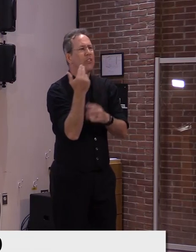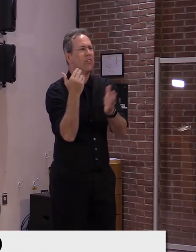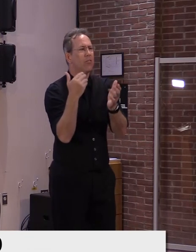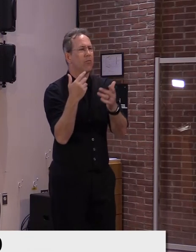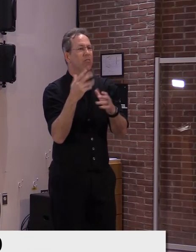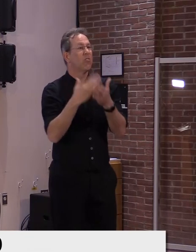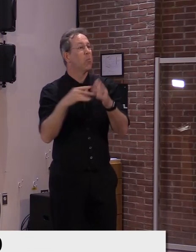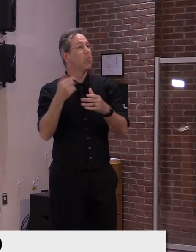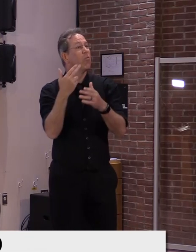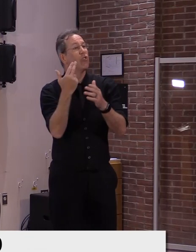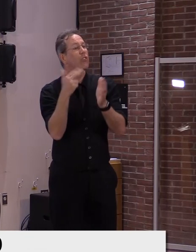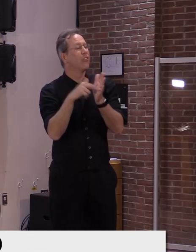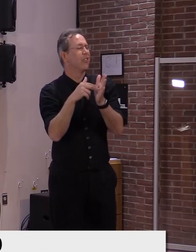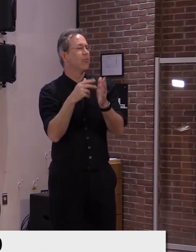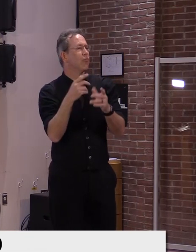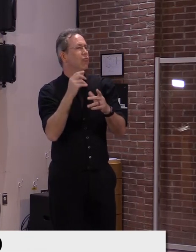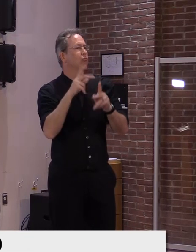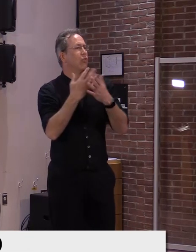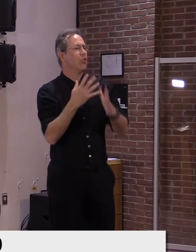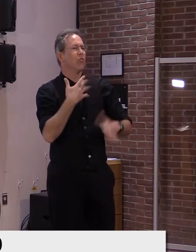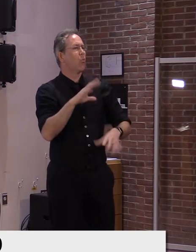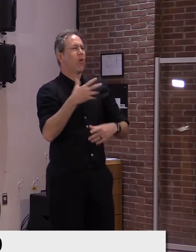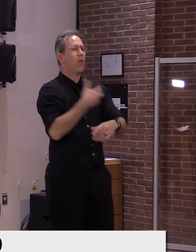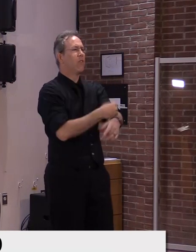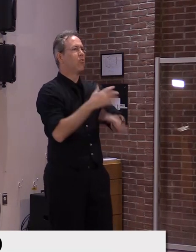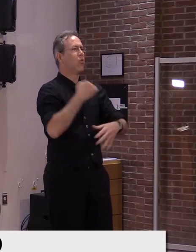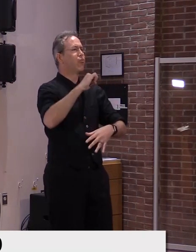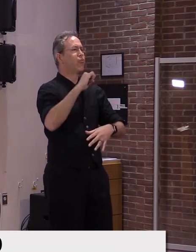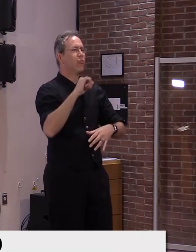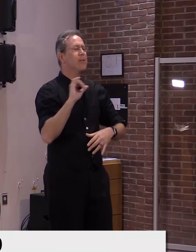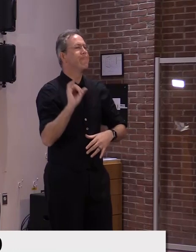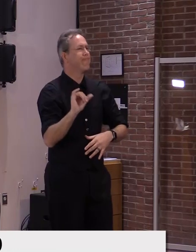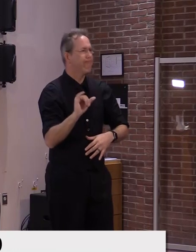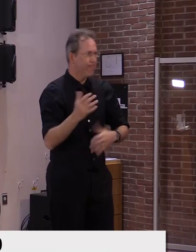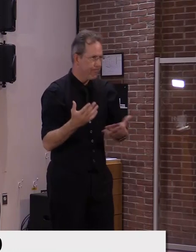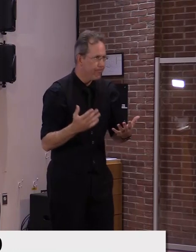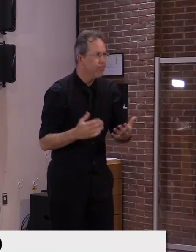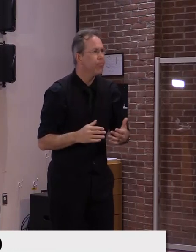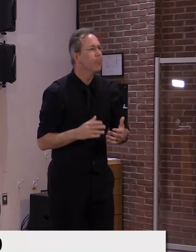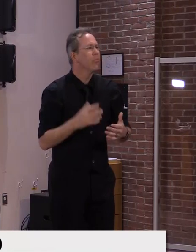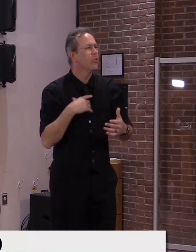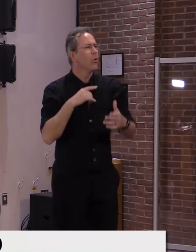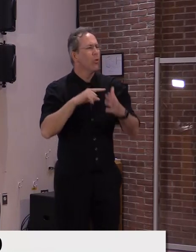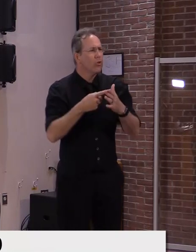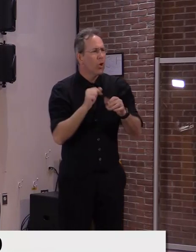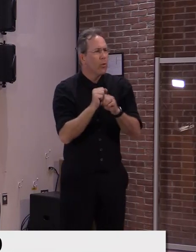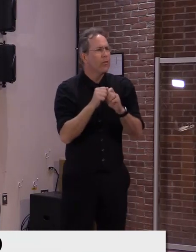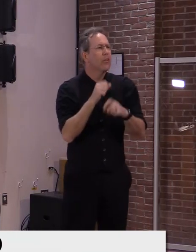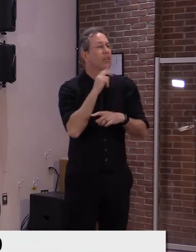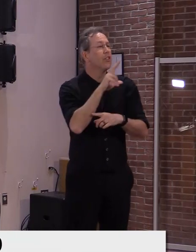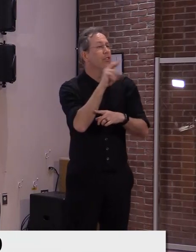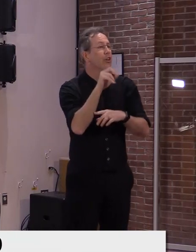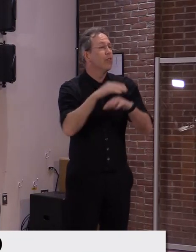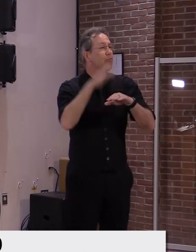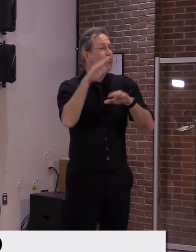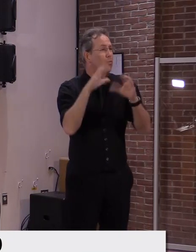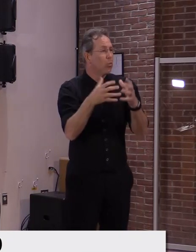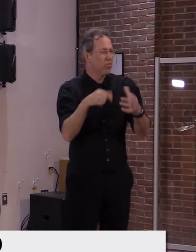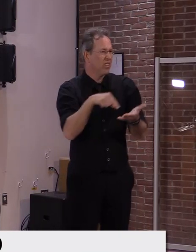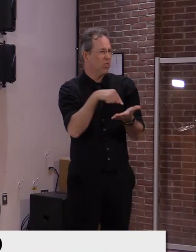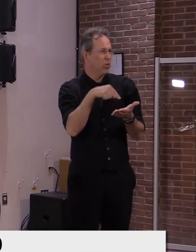begin vaccination those age 30 and older starting this week. On the overall